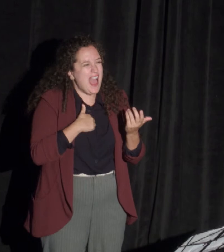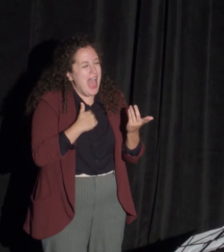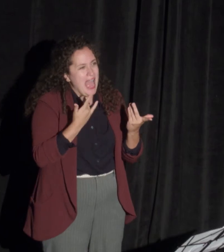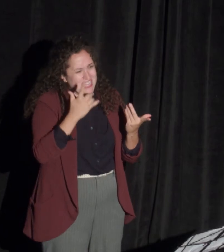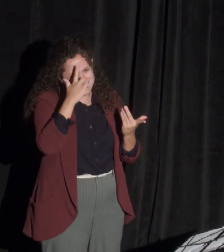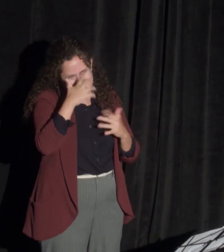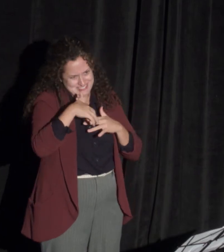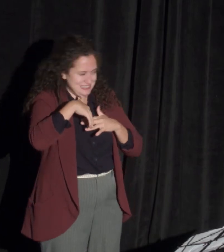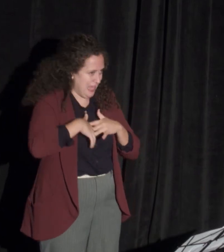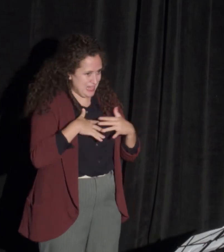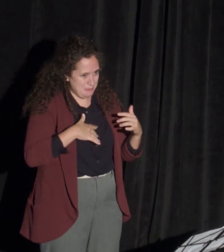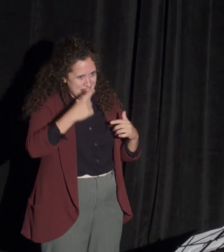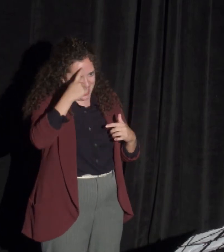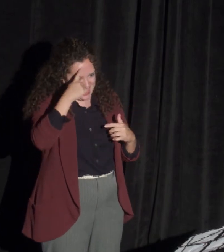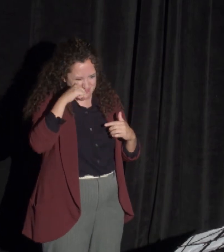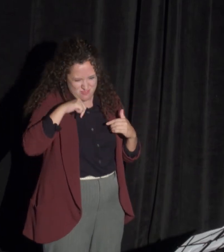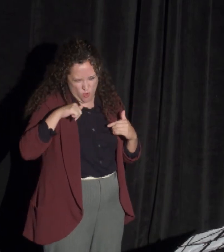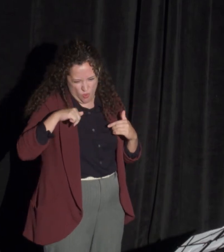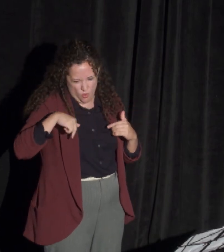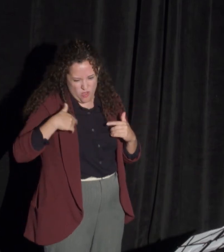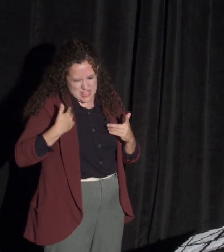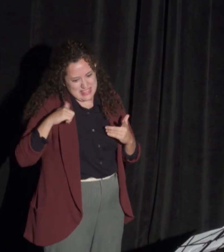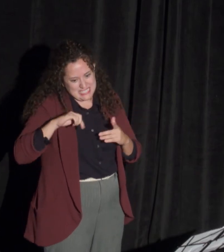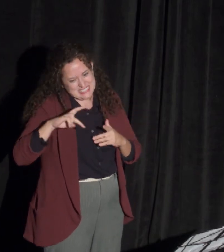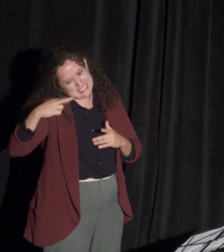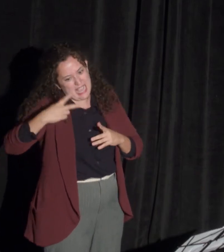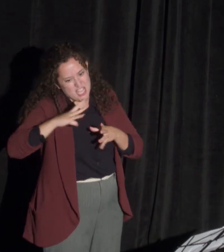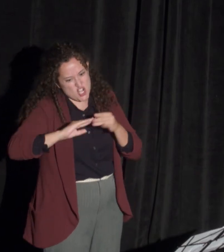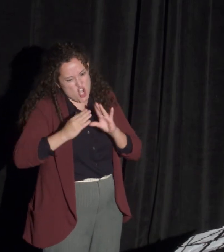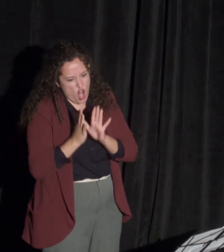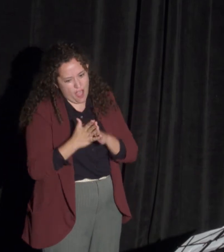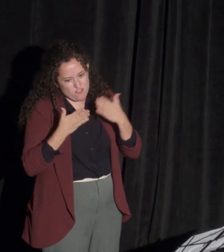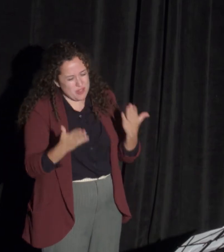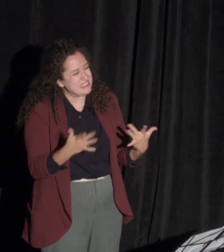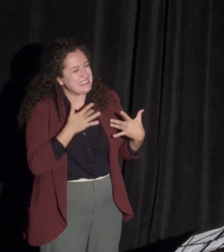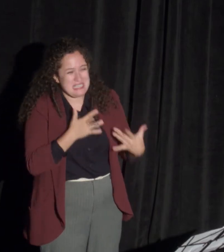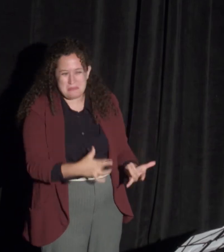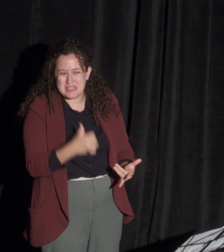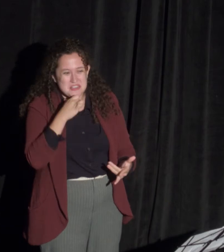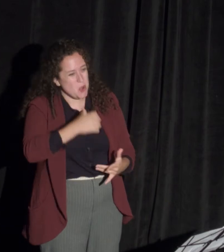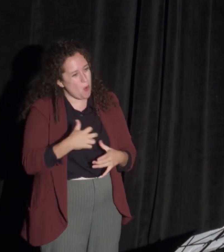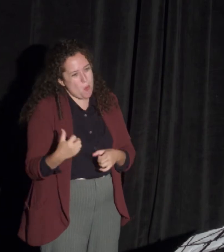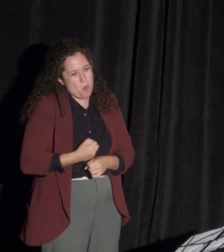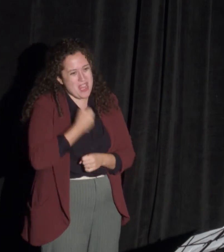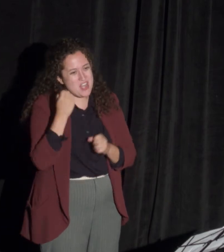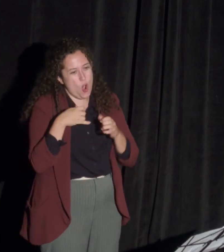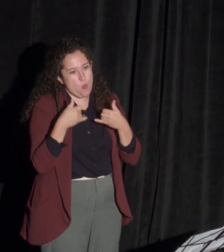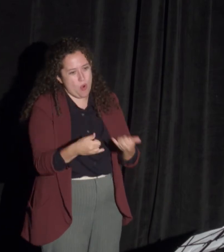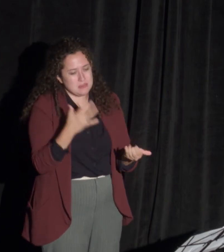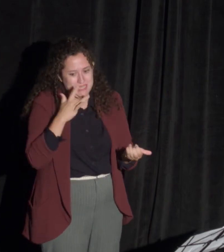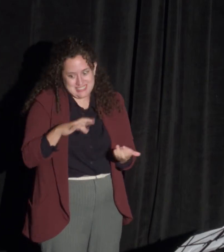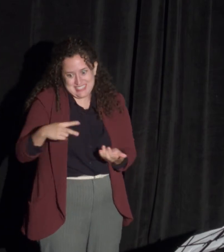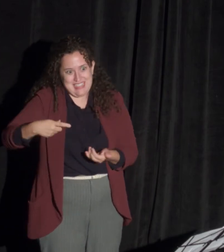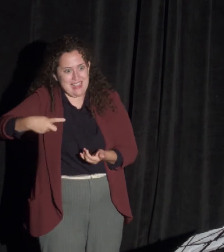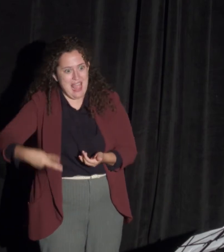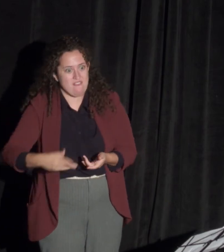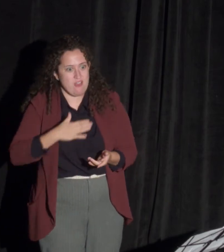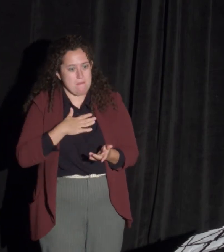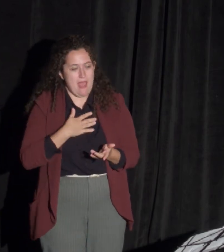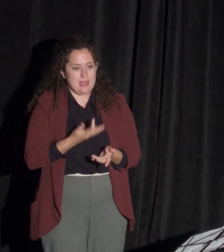which are the back half of duologies, they are extremely unlikely to win awards. And yet, here I am. Thank you for